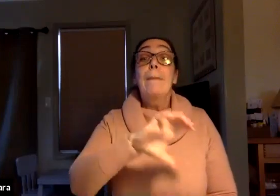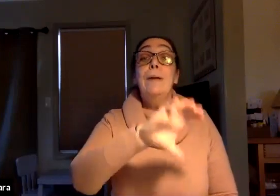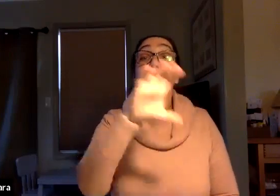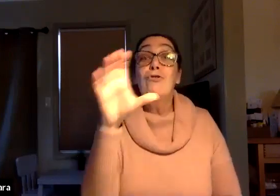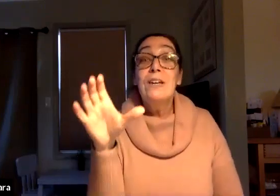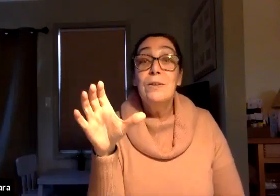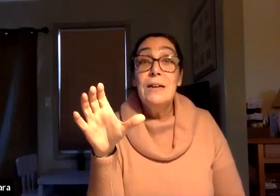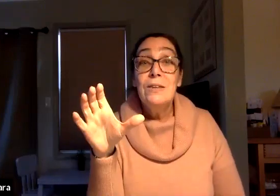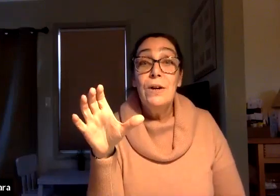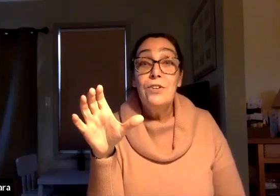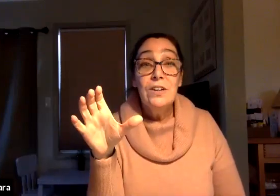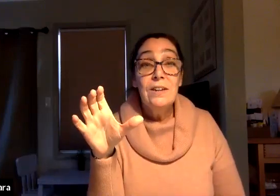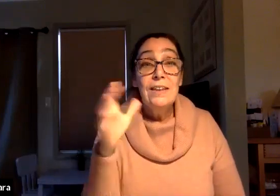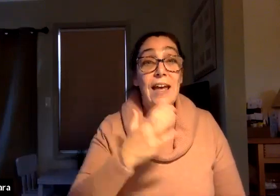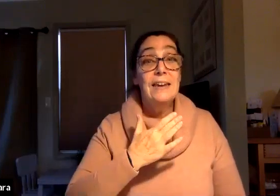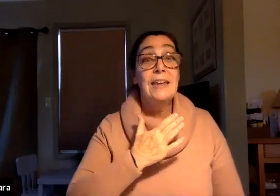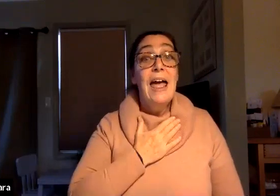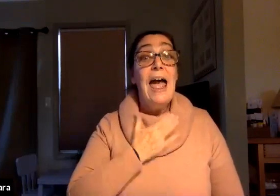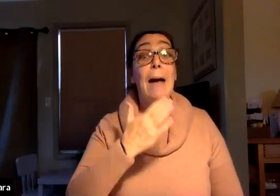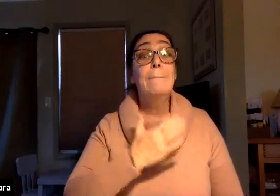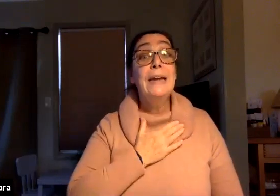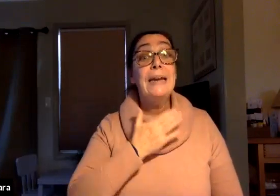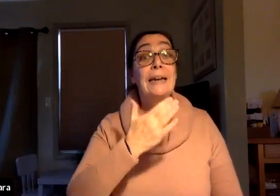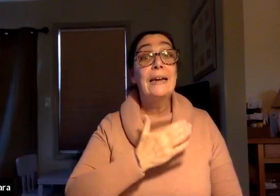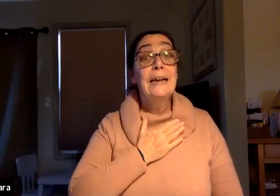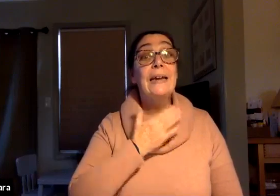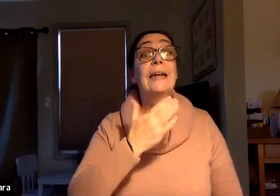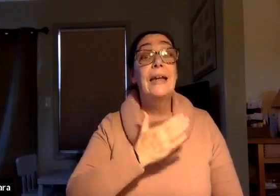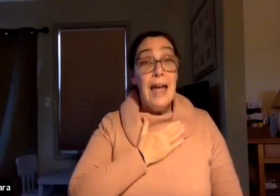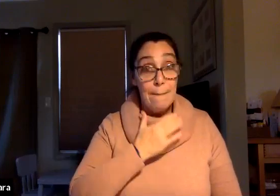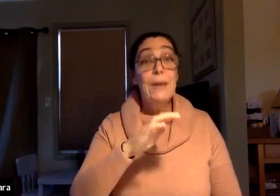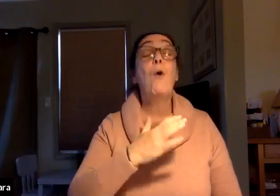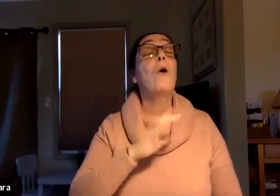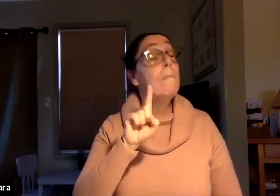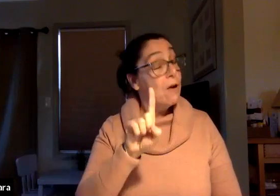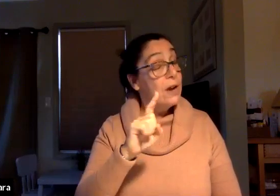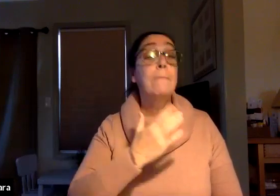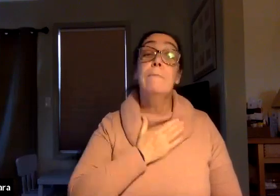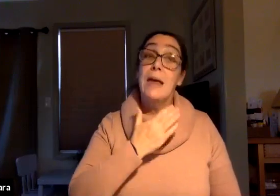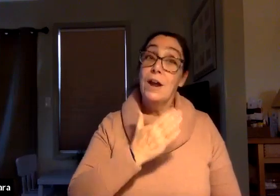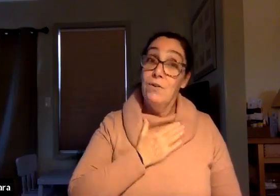Happy Christmas. We are just at the end. Happy, happy or merry,